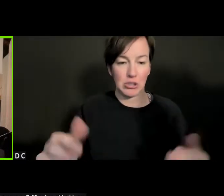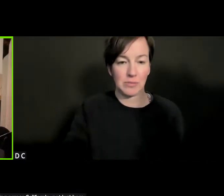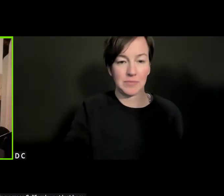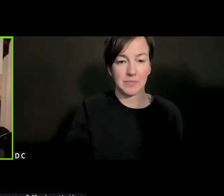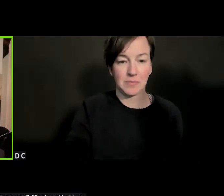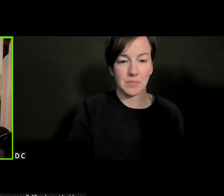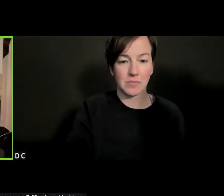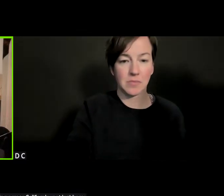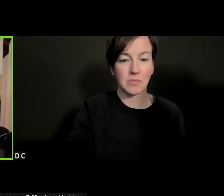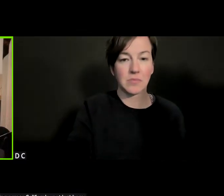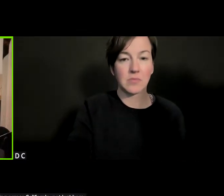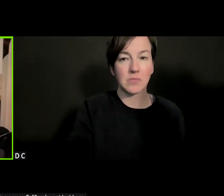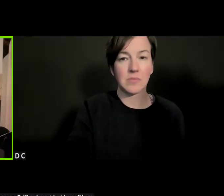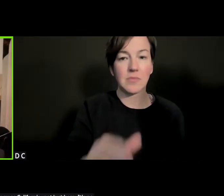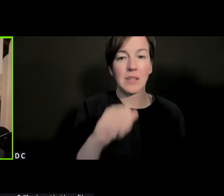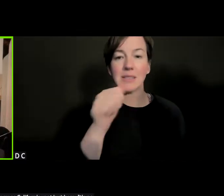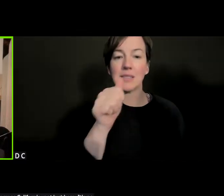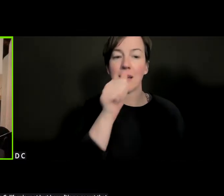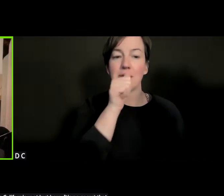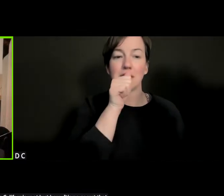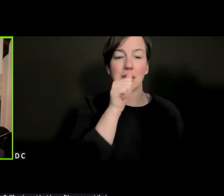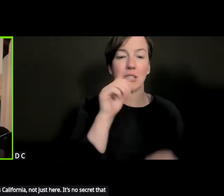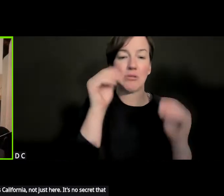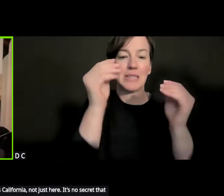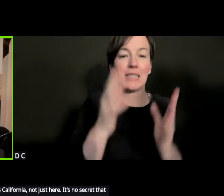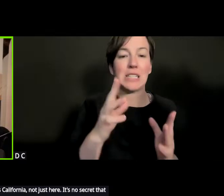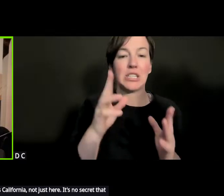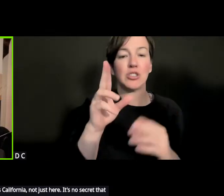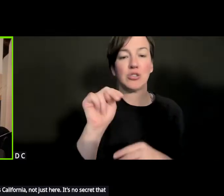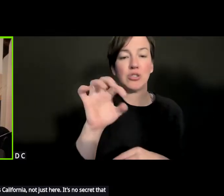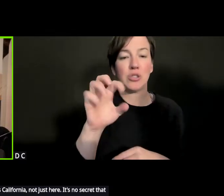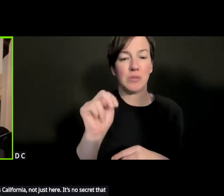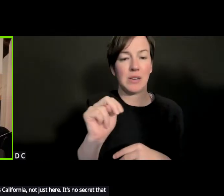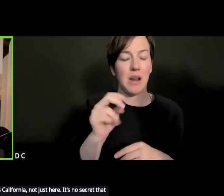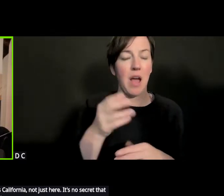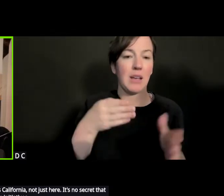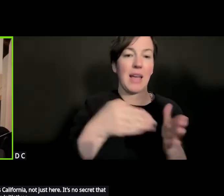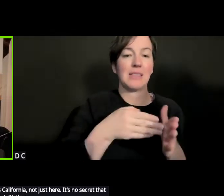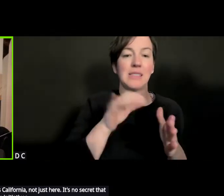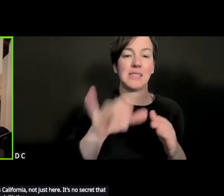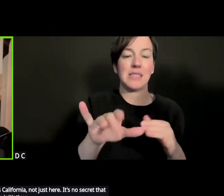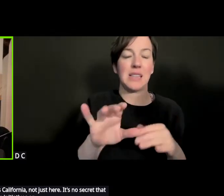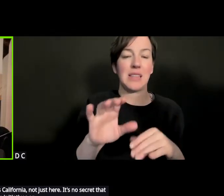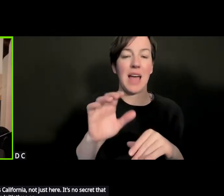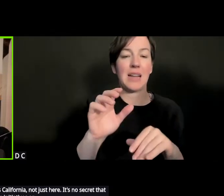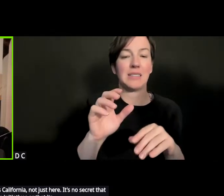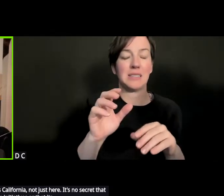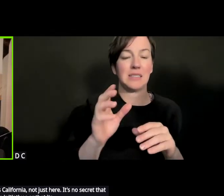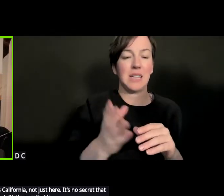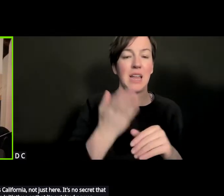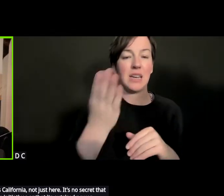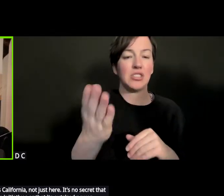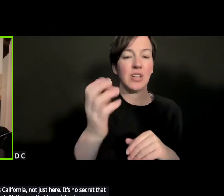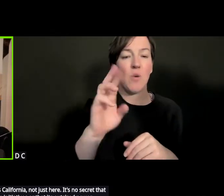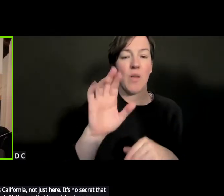It's no secret that the teachers' union opposes these initiatives, or that its outsized power